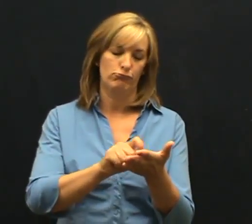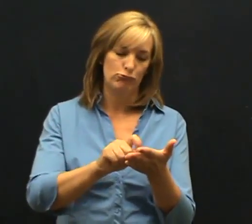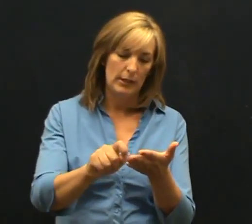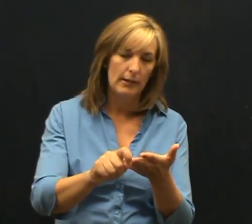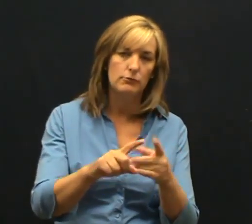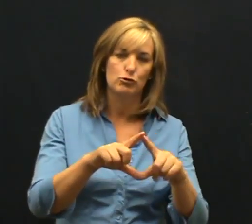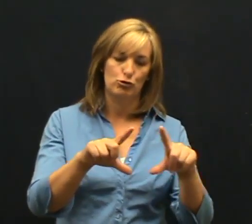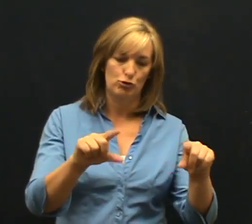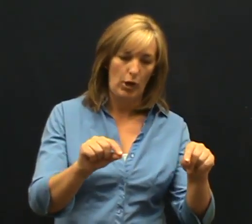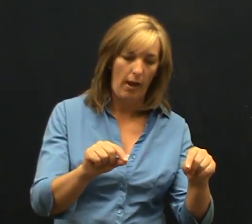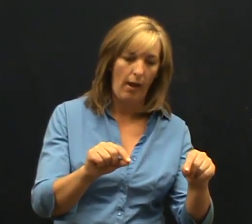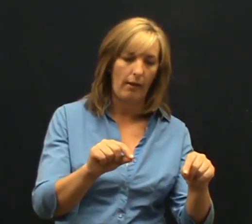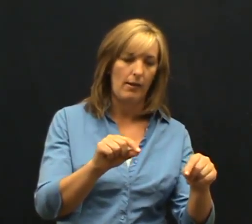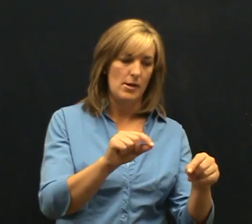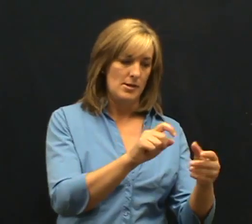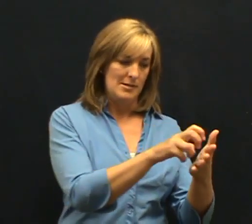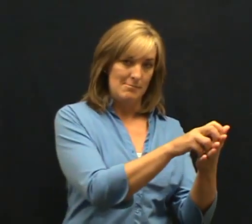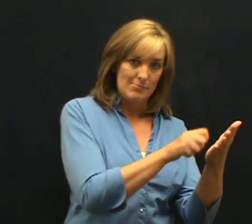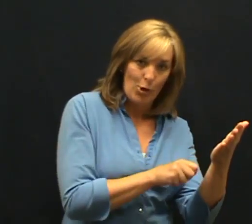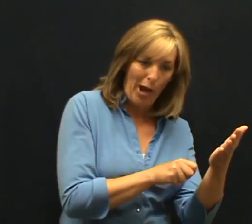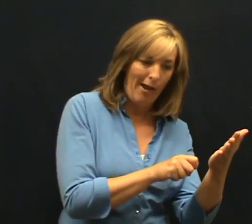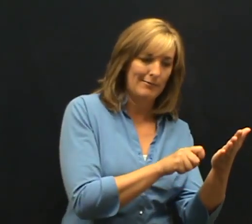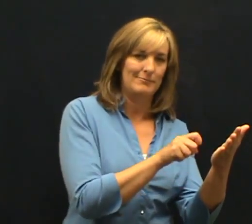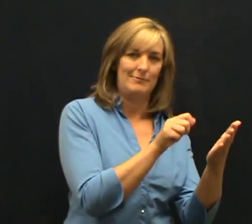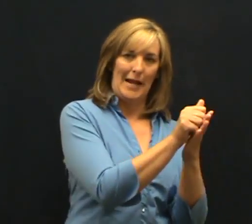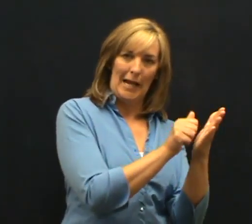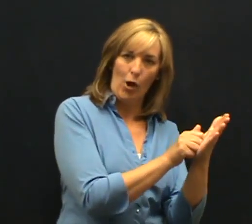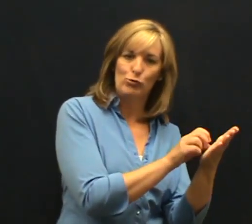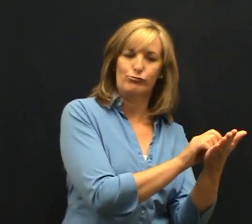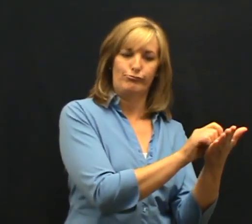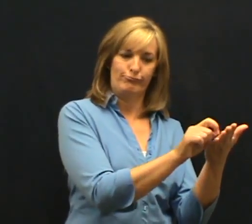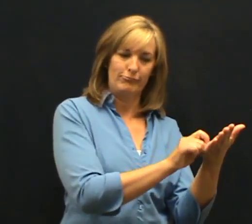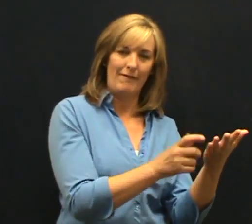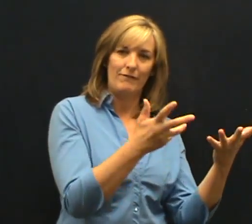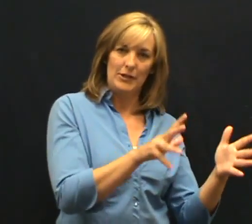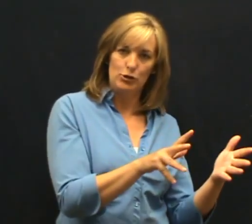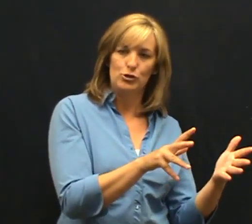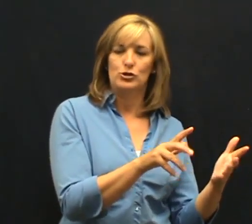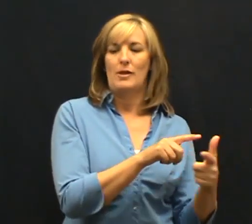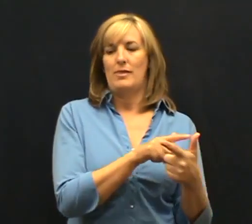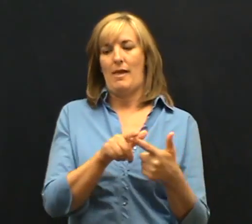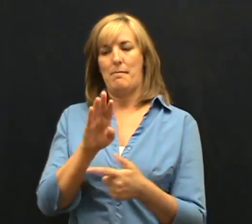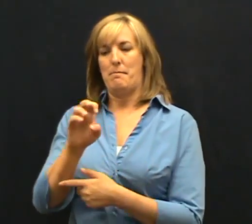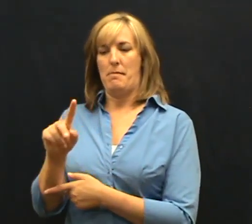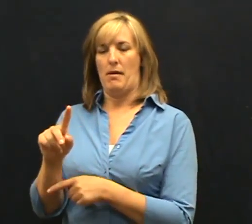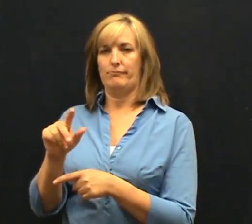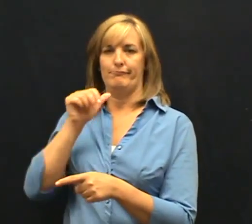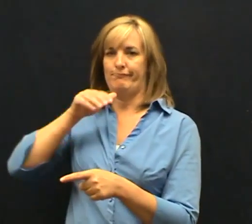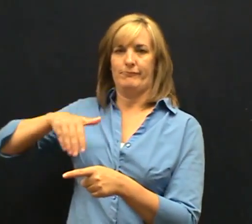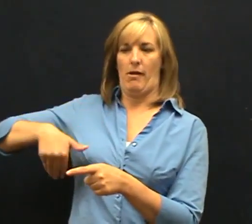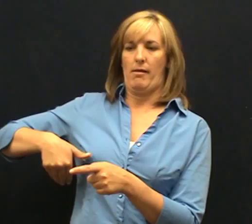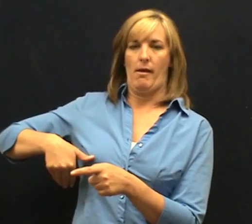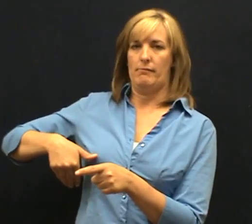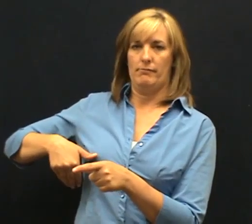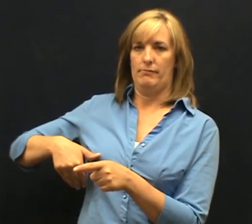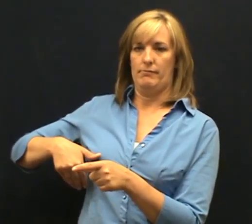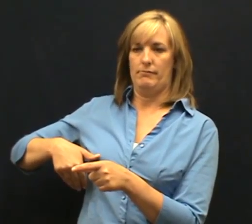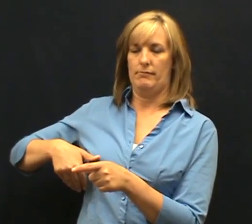accounting records as reductions to cash. But they didn't get back to the bank, and so they hadn't